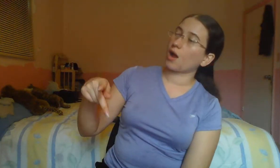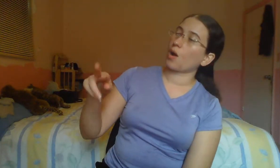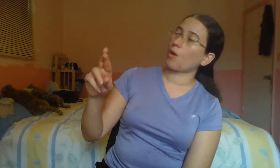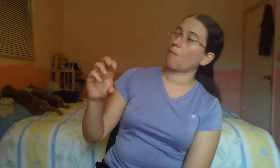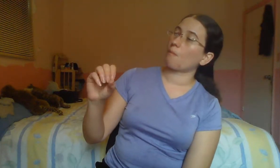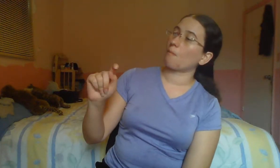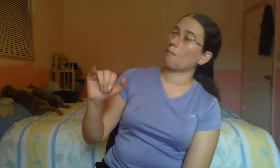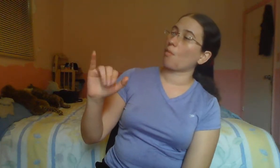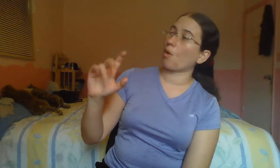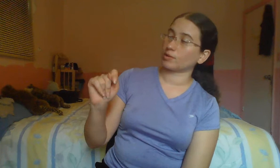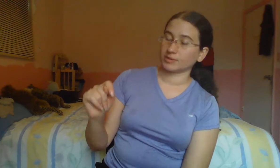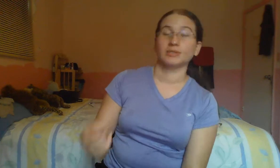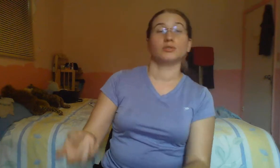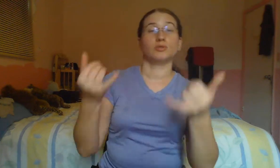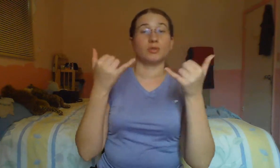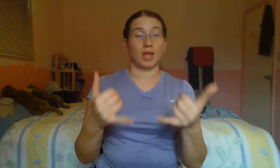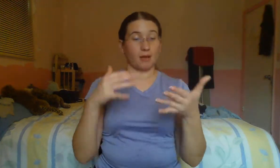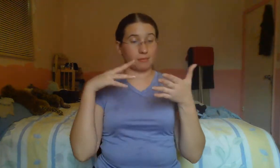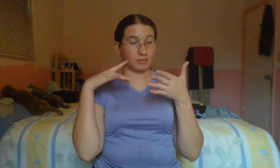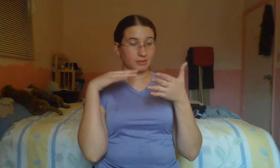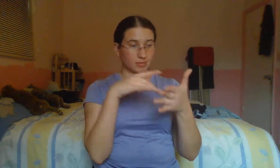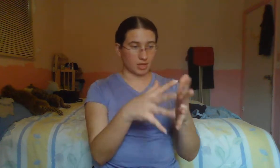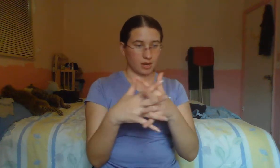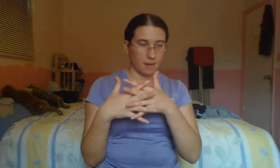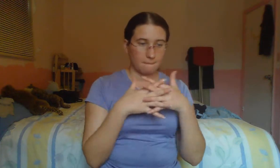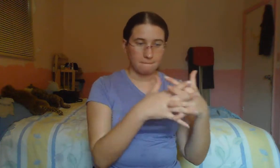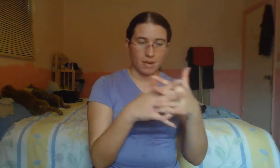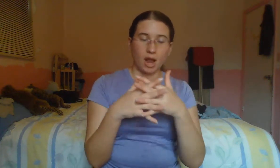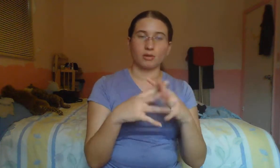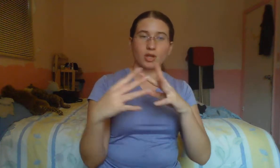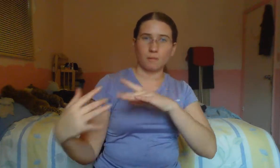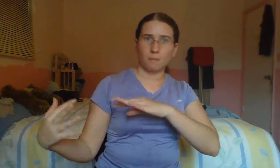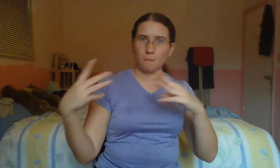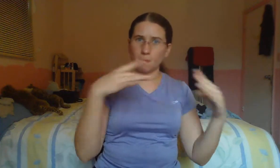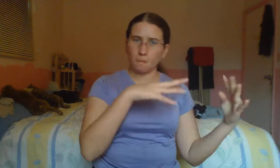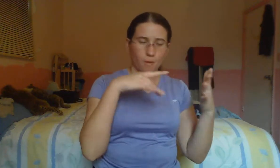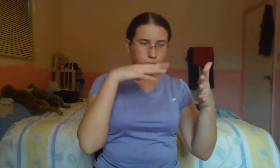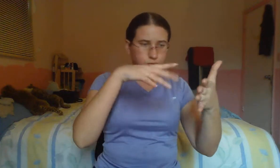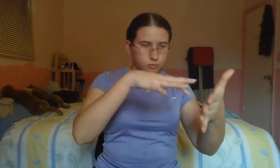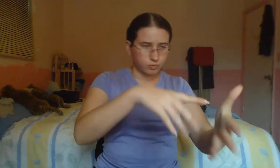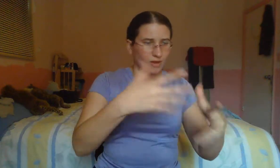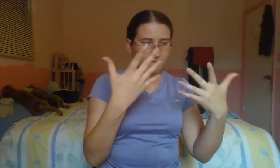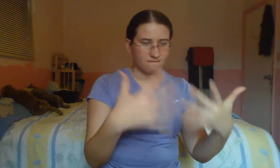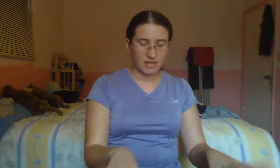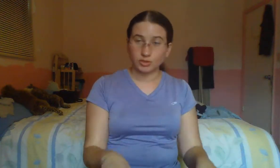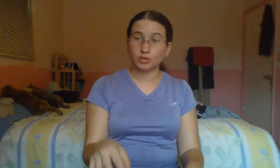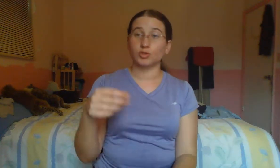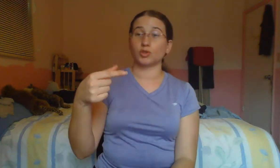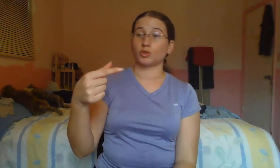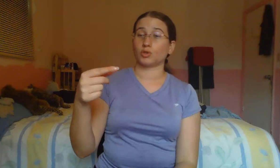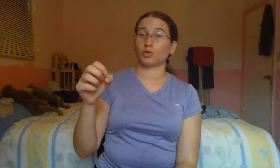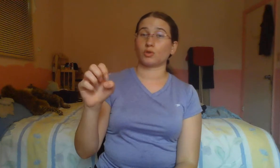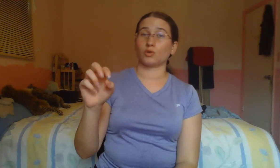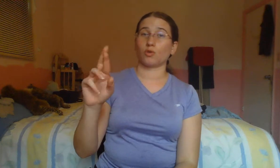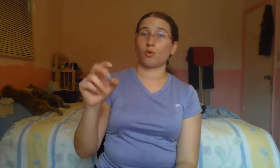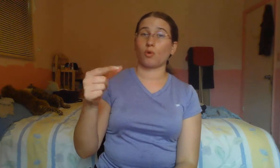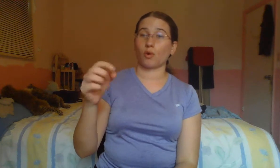doing the American Revolution, and we started our lesson by looking at George Washington and who he was with fiction. We read the book